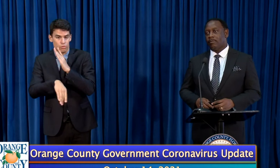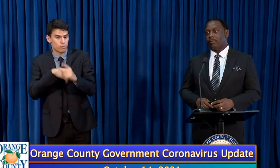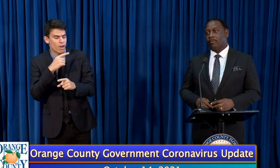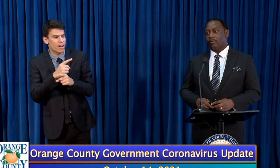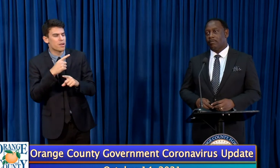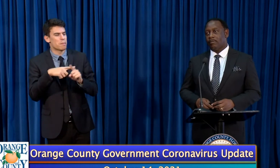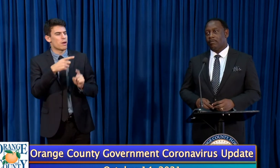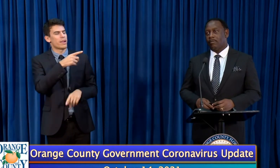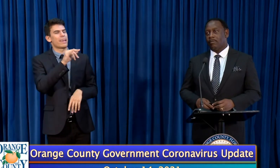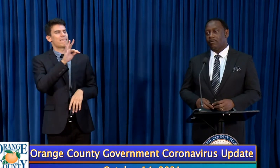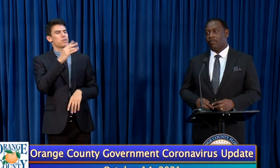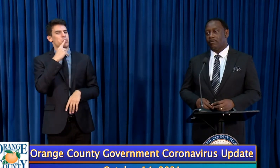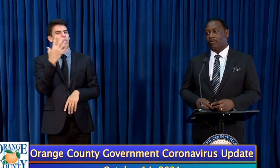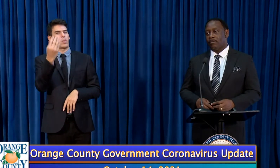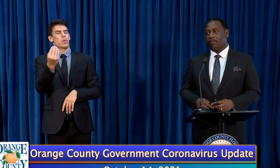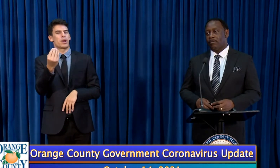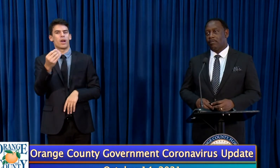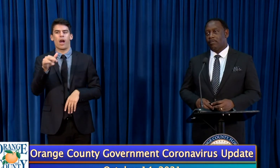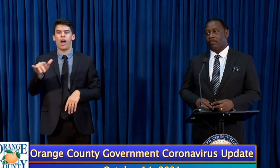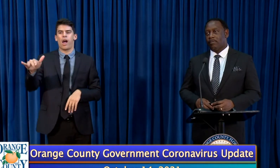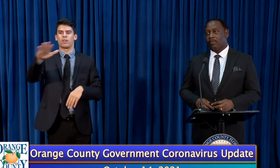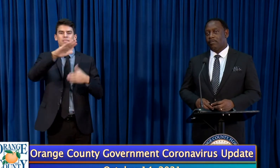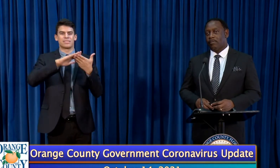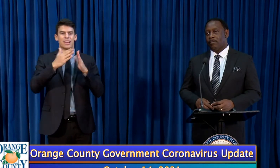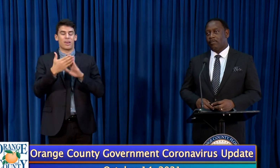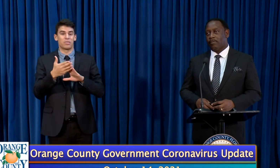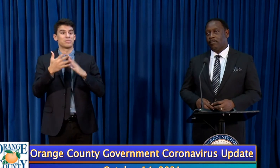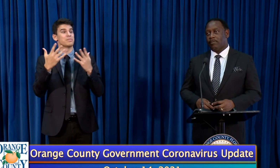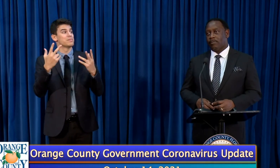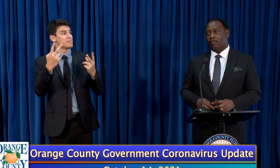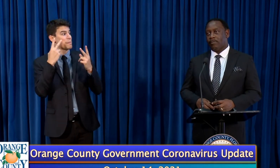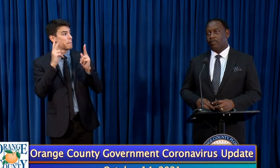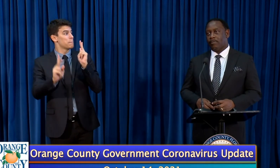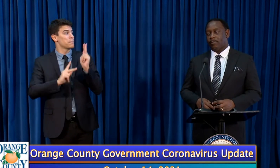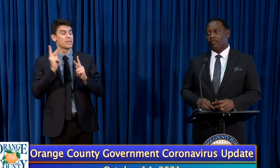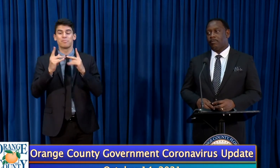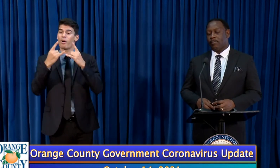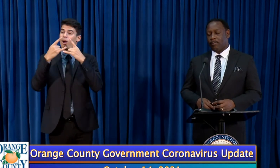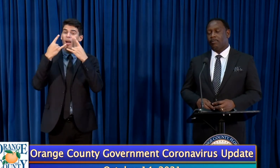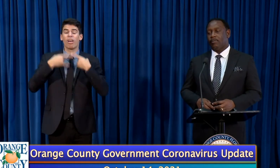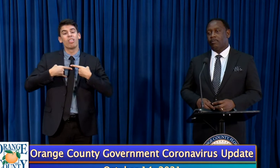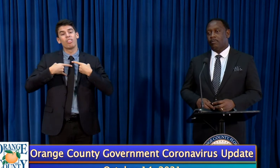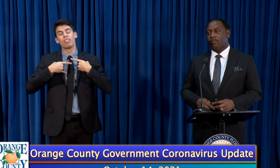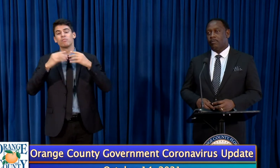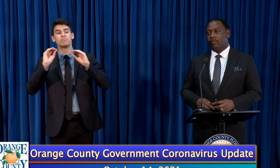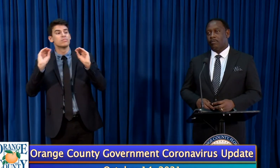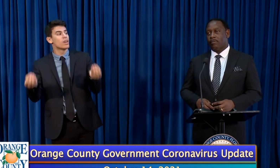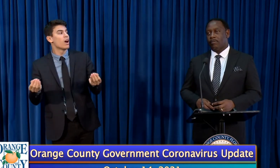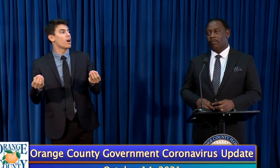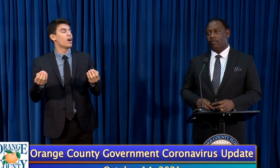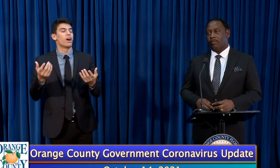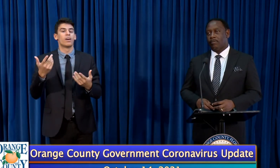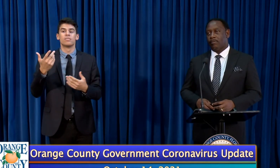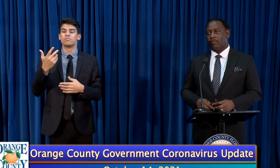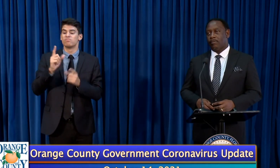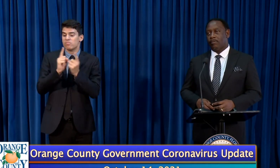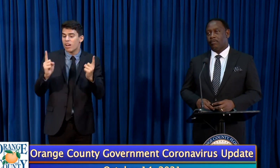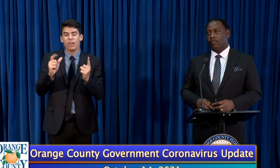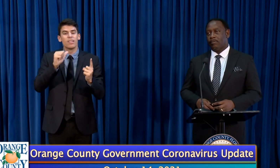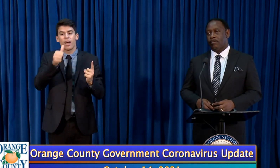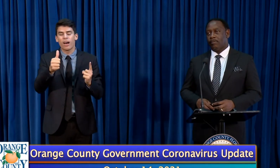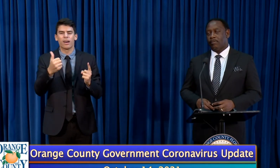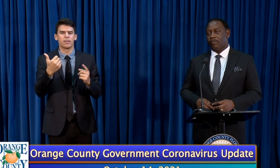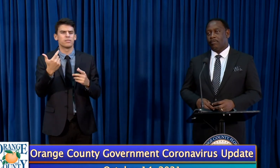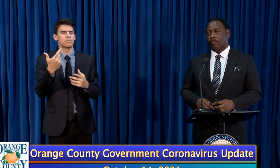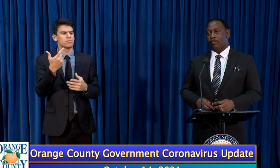go around town, you're seeing fewer and fewer people following some of the guidelines that have been stressed throughout this. And I know we